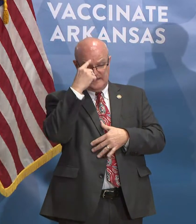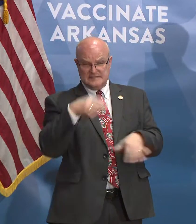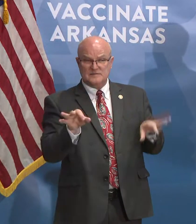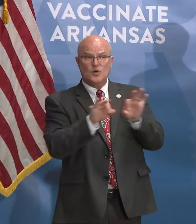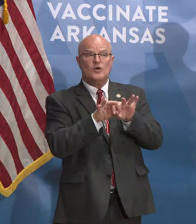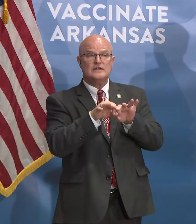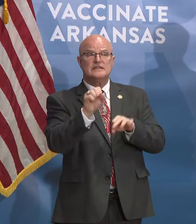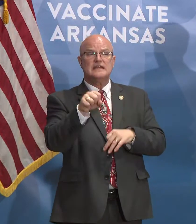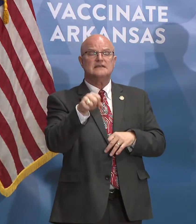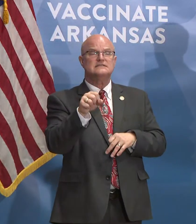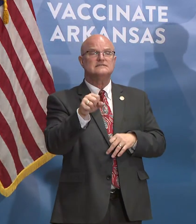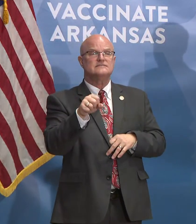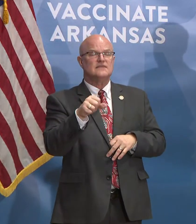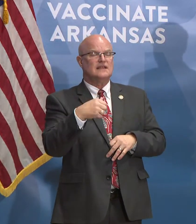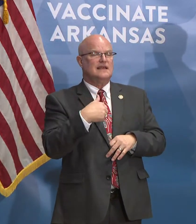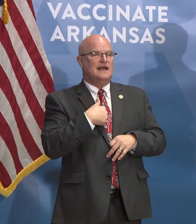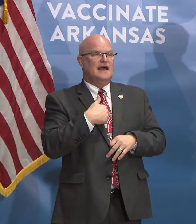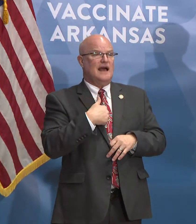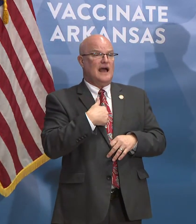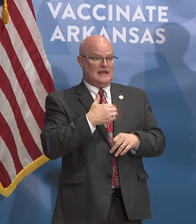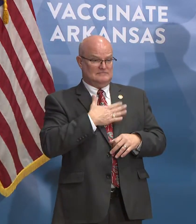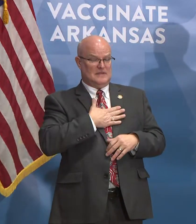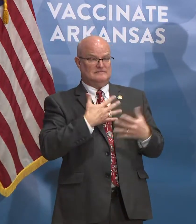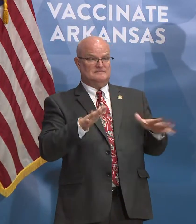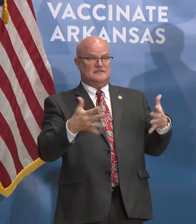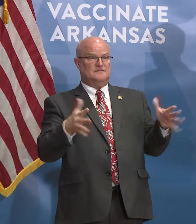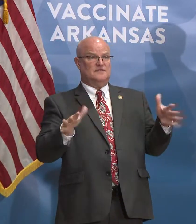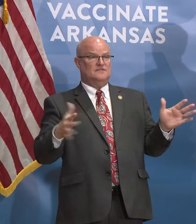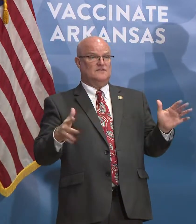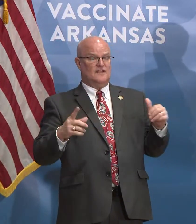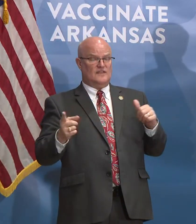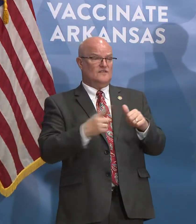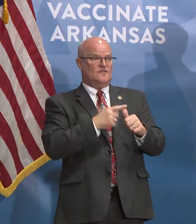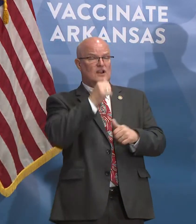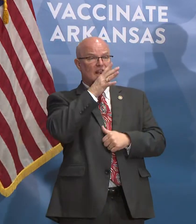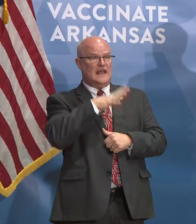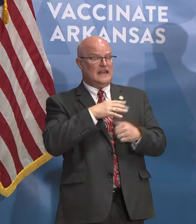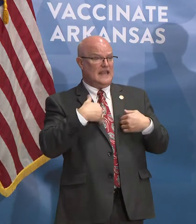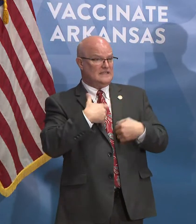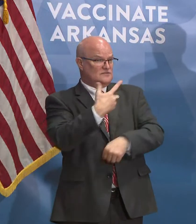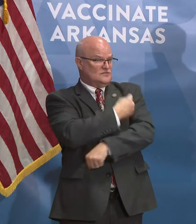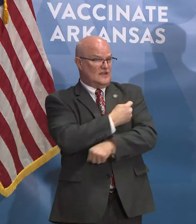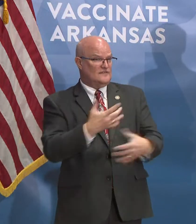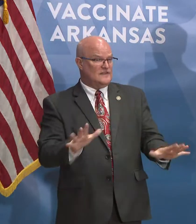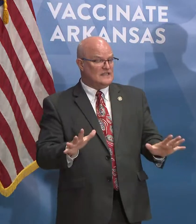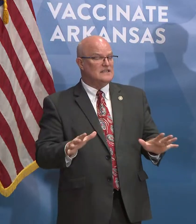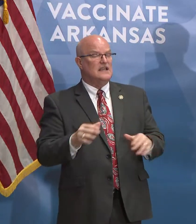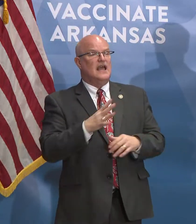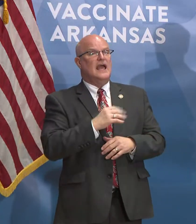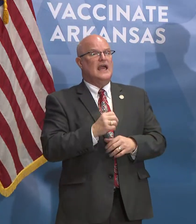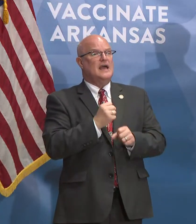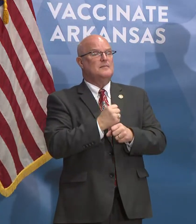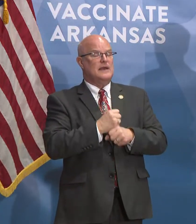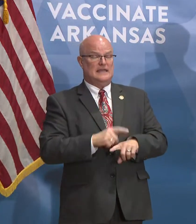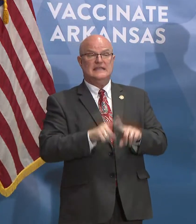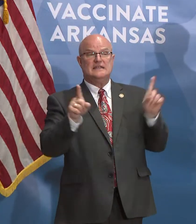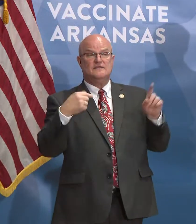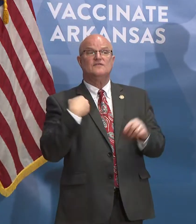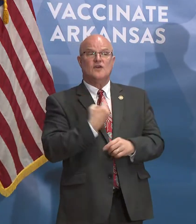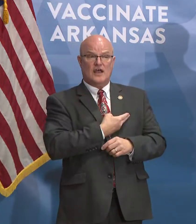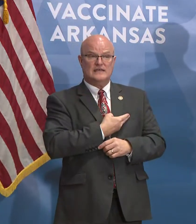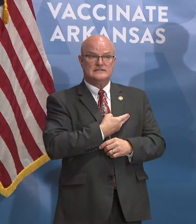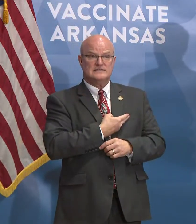important. I have my booster shot. The First Lady has her booster shot, and it has made a difference for